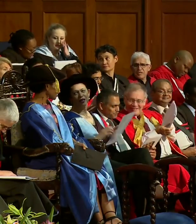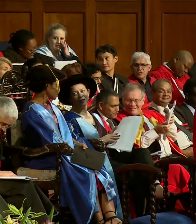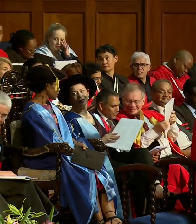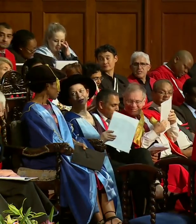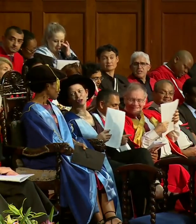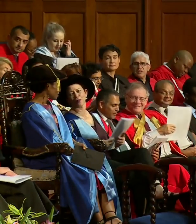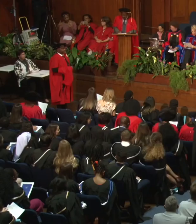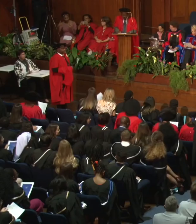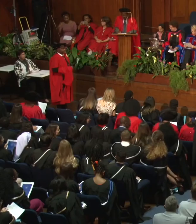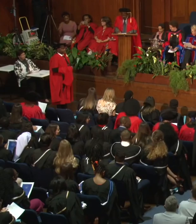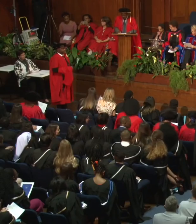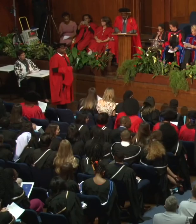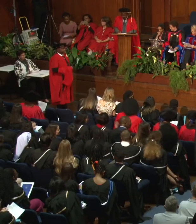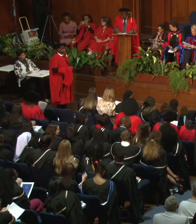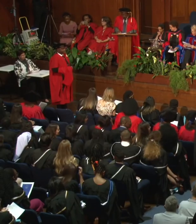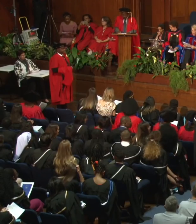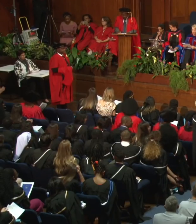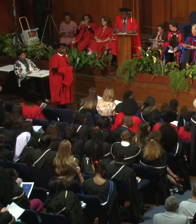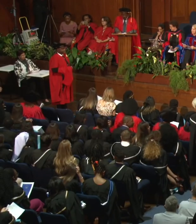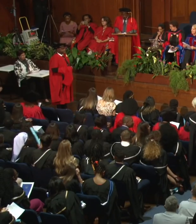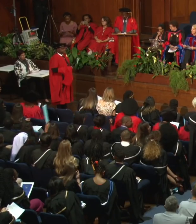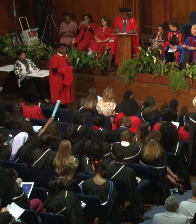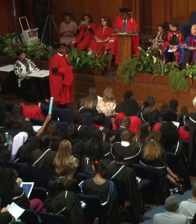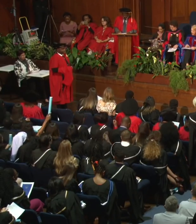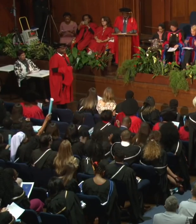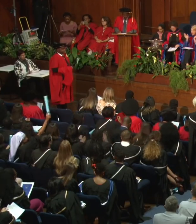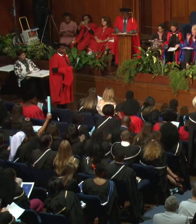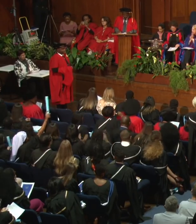For the degree of Doctor of Philosophy in Commercial Law.